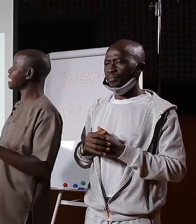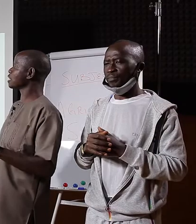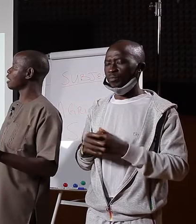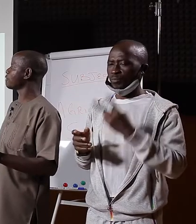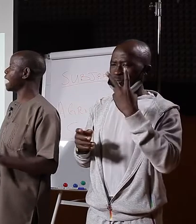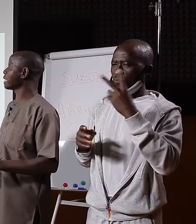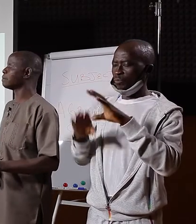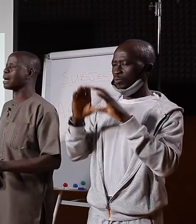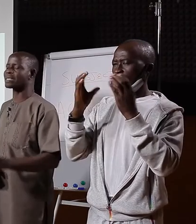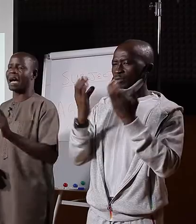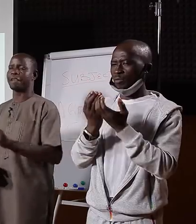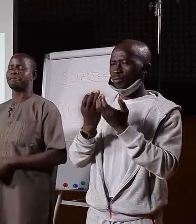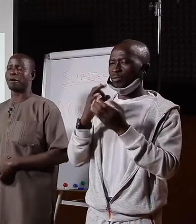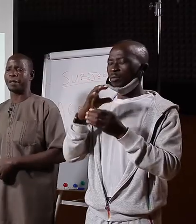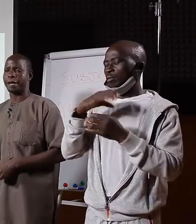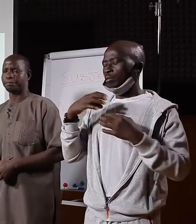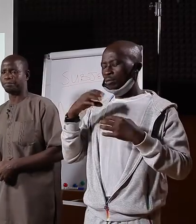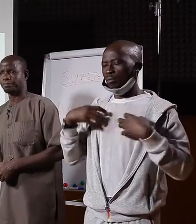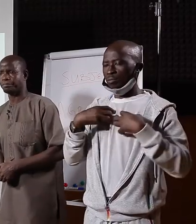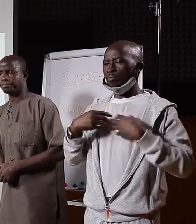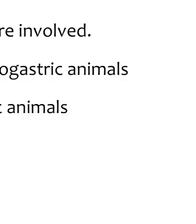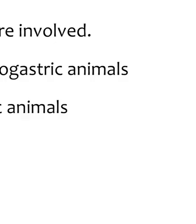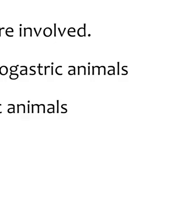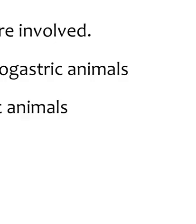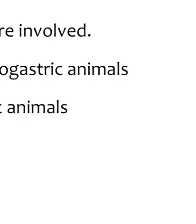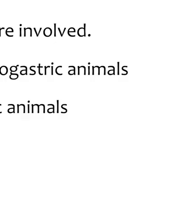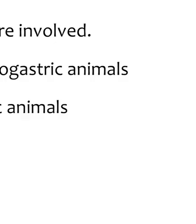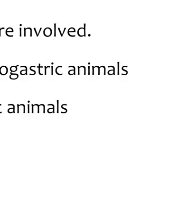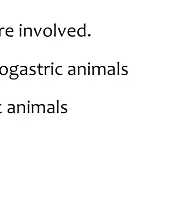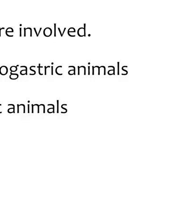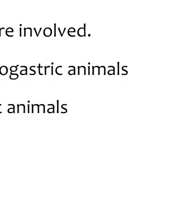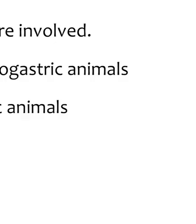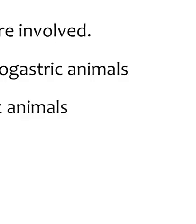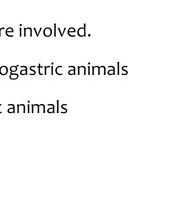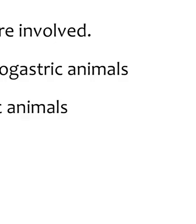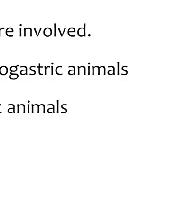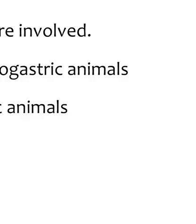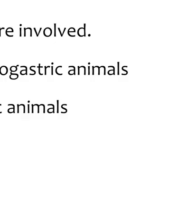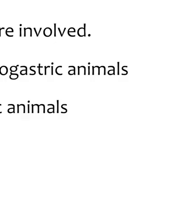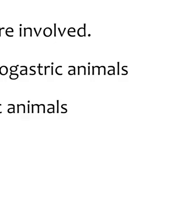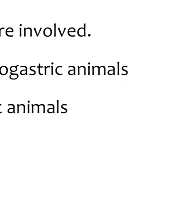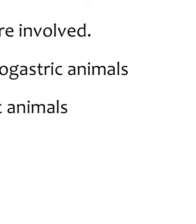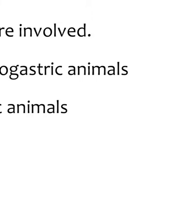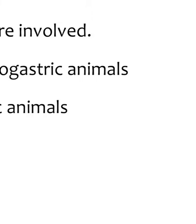Two classes of animals are involved here. One,